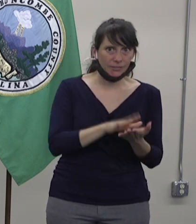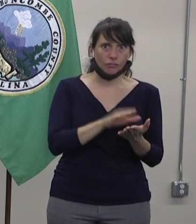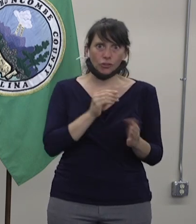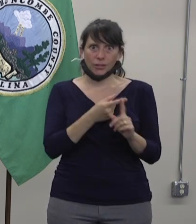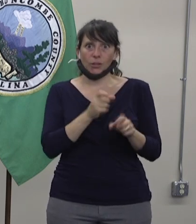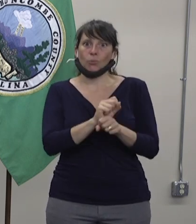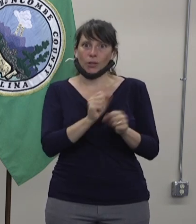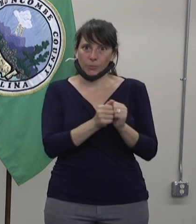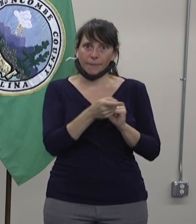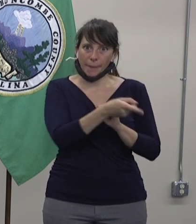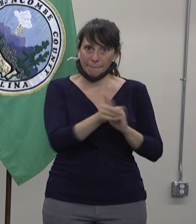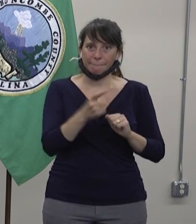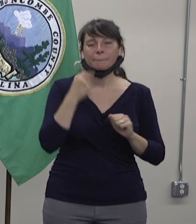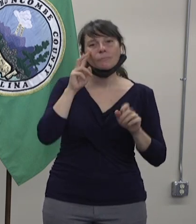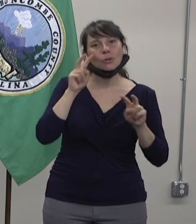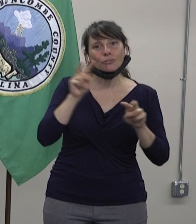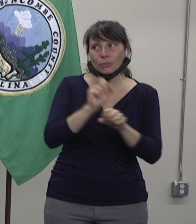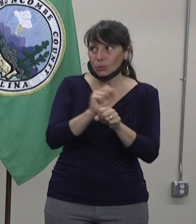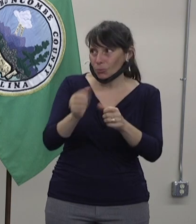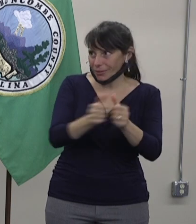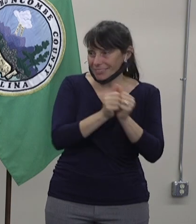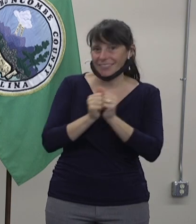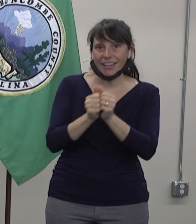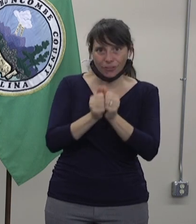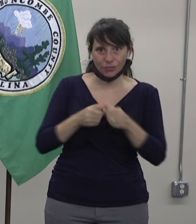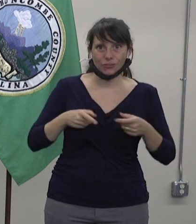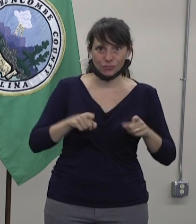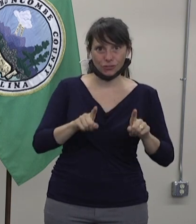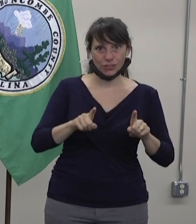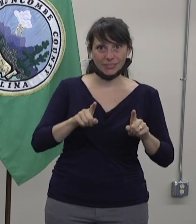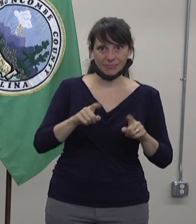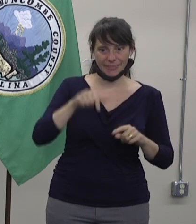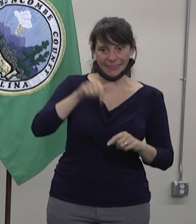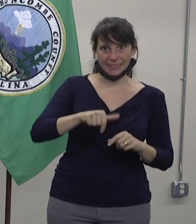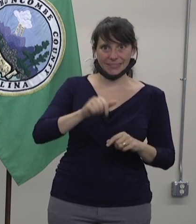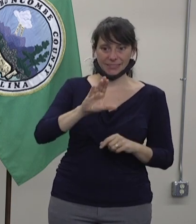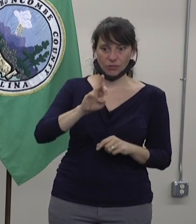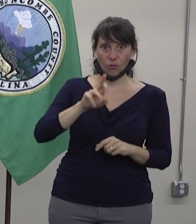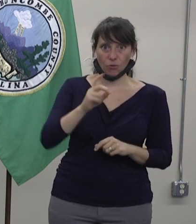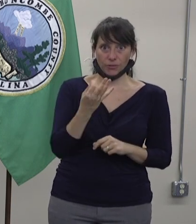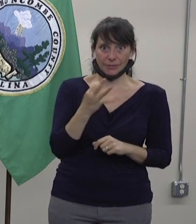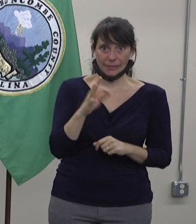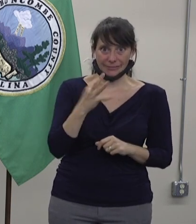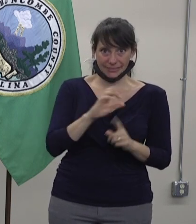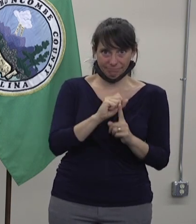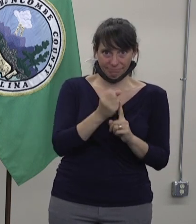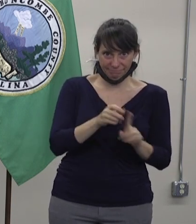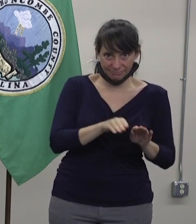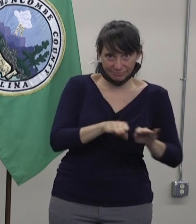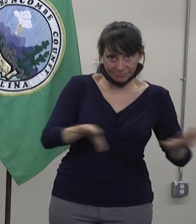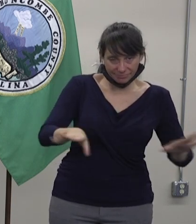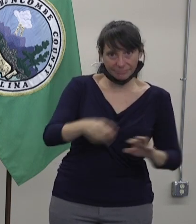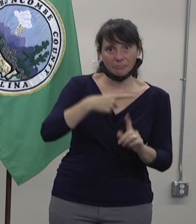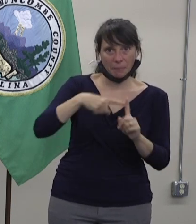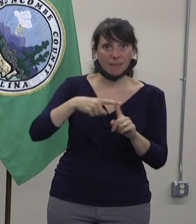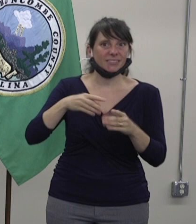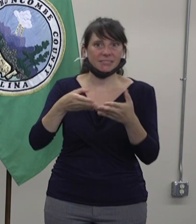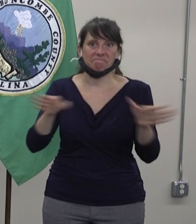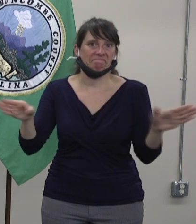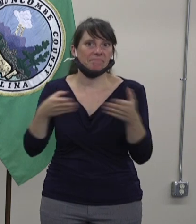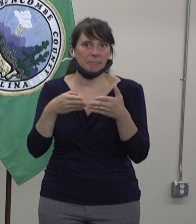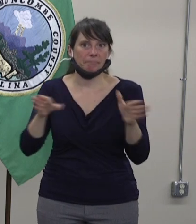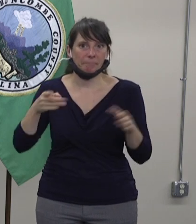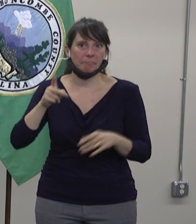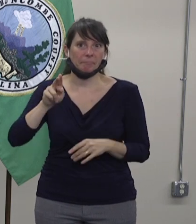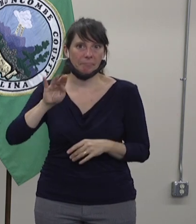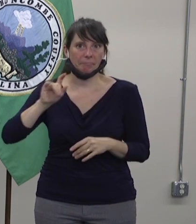work together in public health and in this COVID-19 response. And now, Dr. Mullendore will provide an update on case counts and